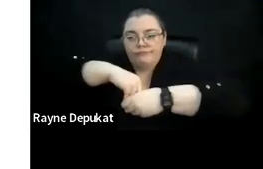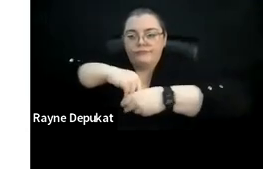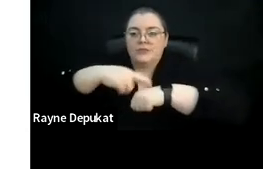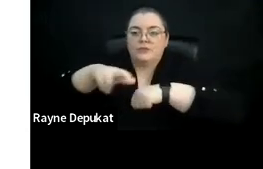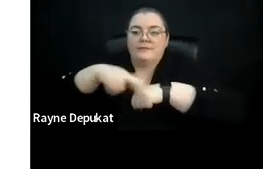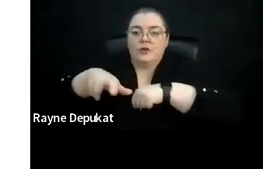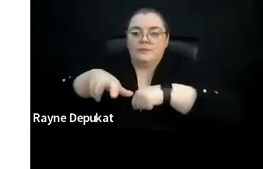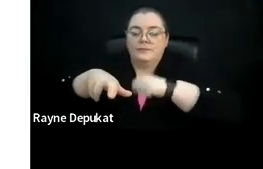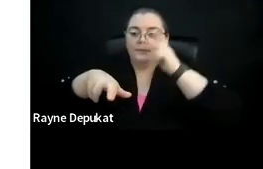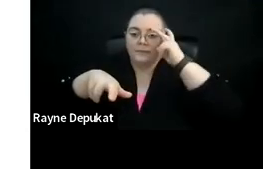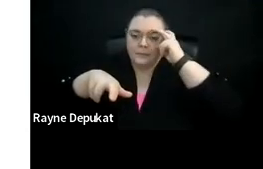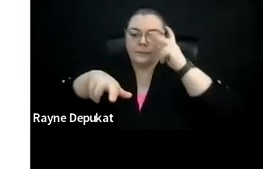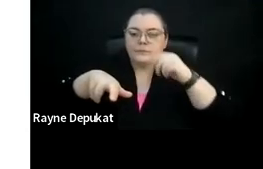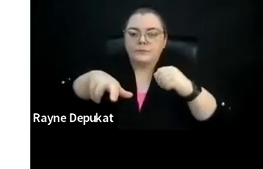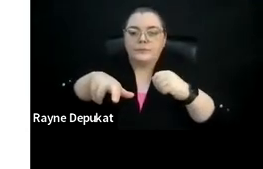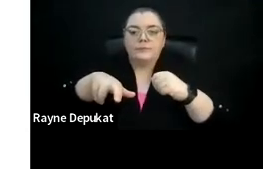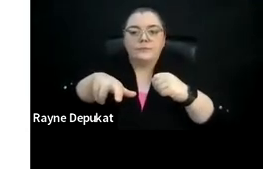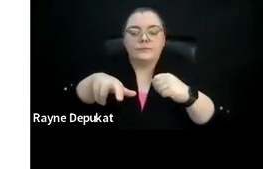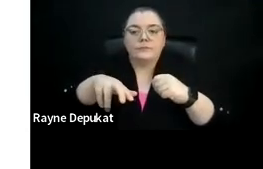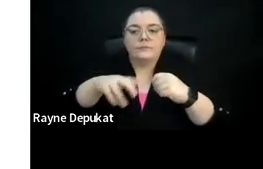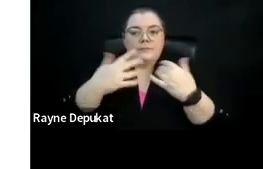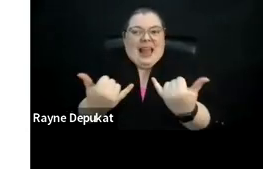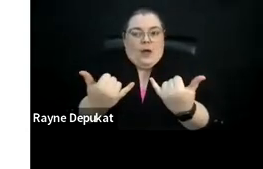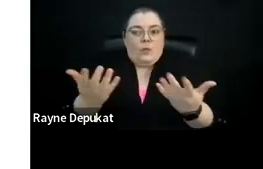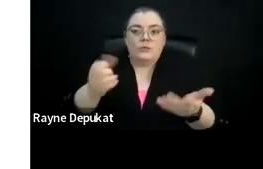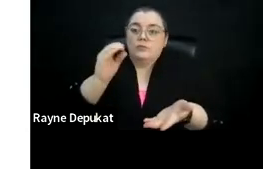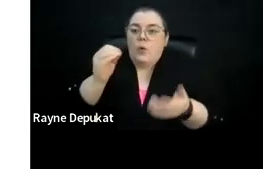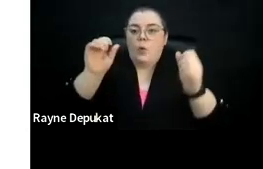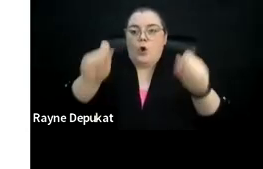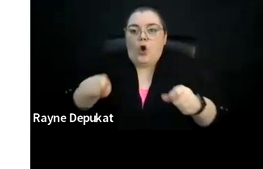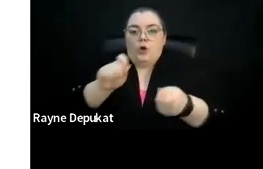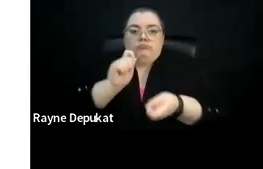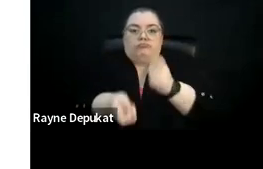We do have more than a few people involved in the referral system currently.